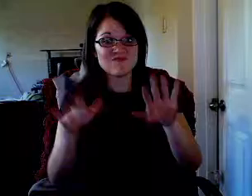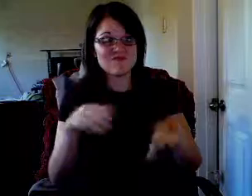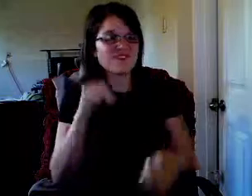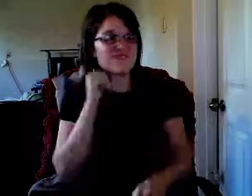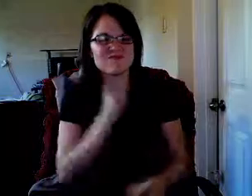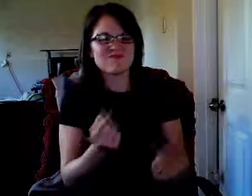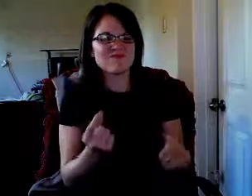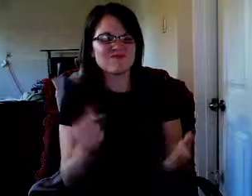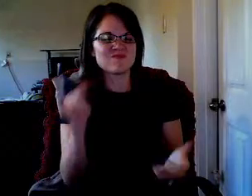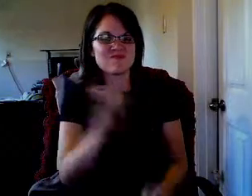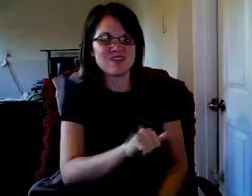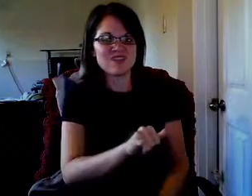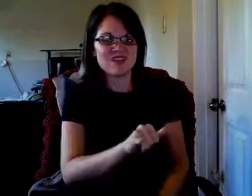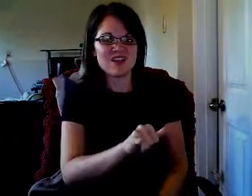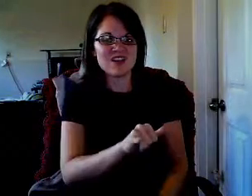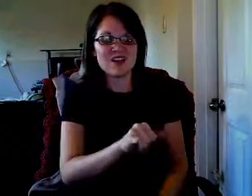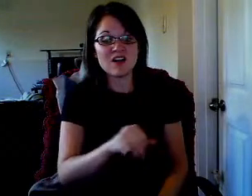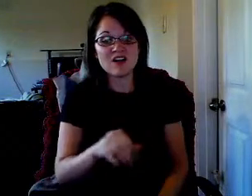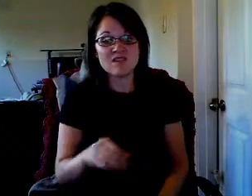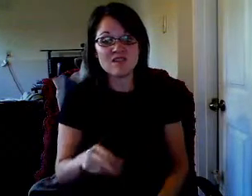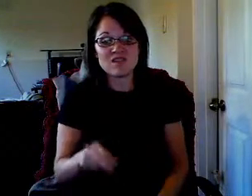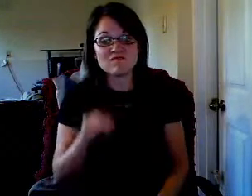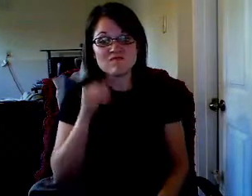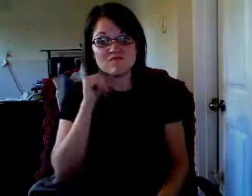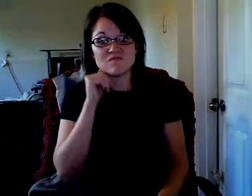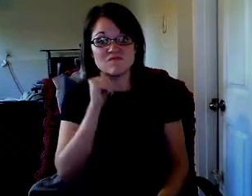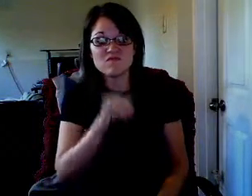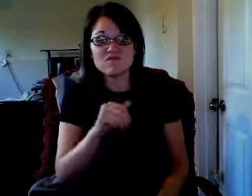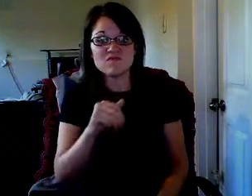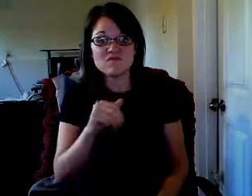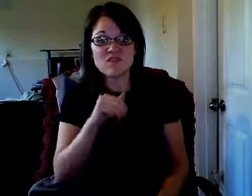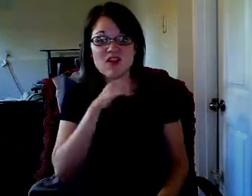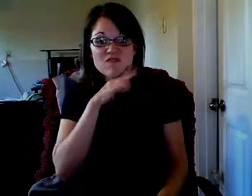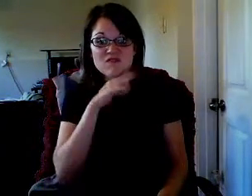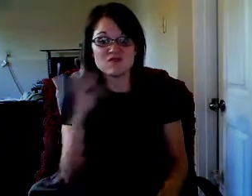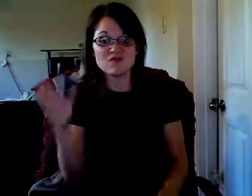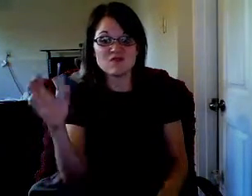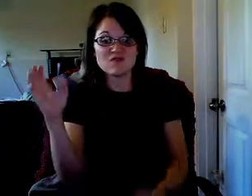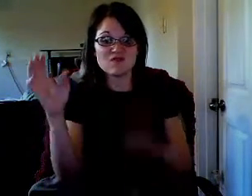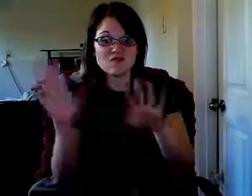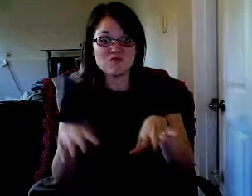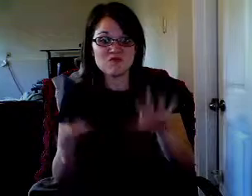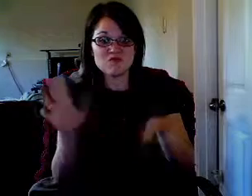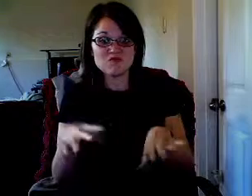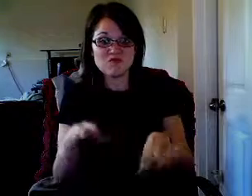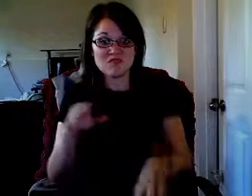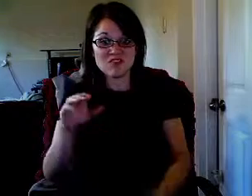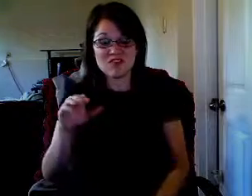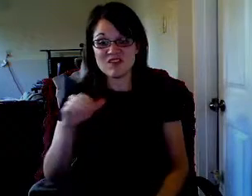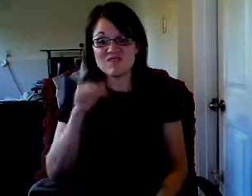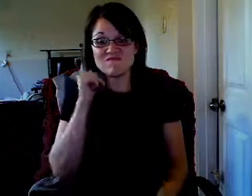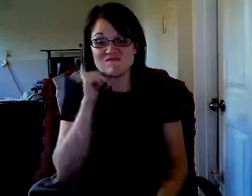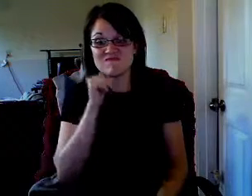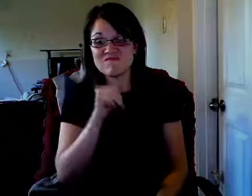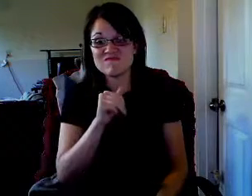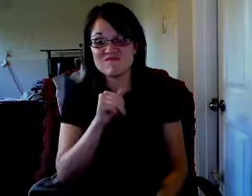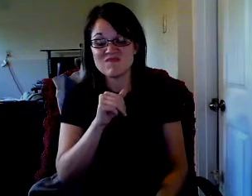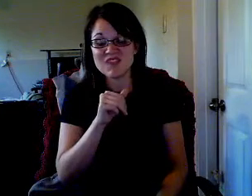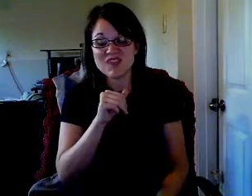Unpolluted rain would have a pH value of between 5 and 6, and when the air becomes more polluted with nitrogen oxides and sulfur